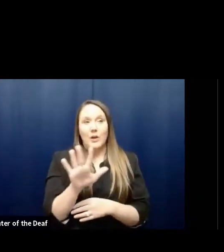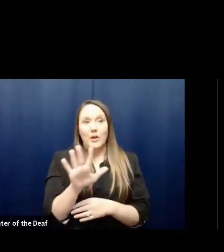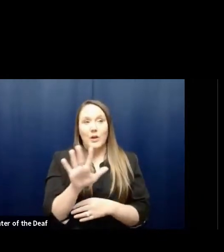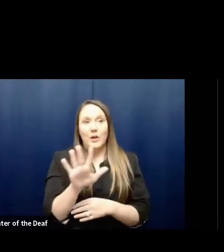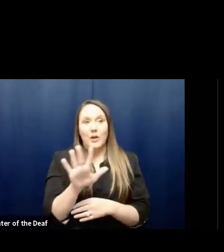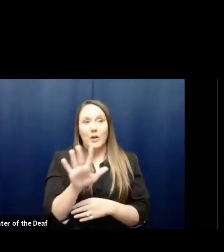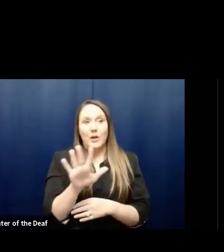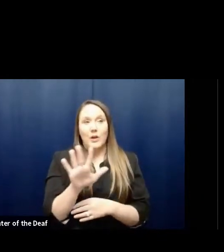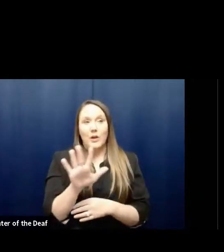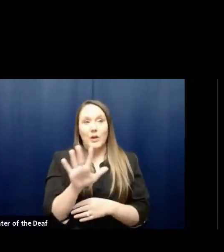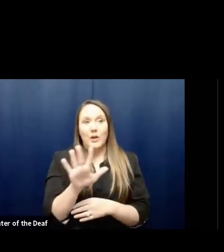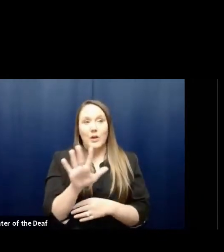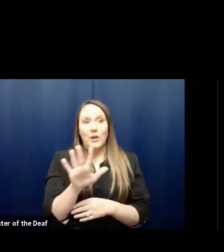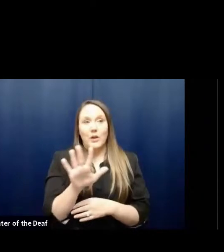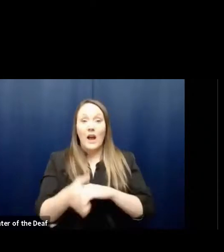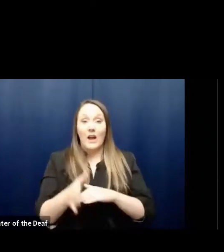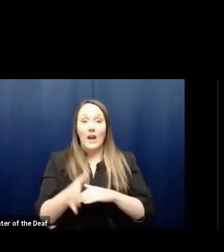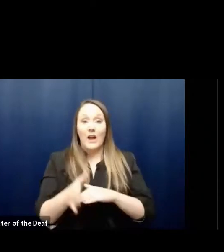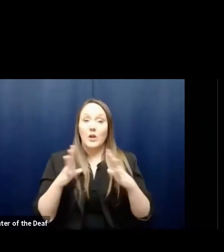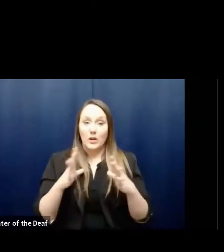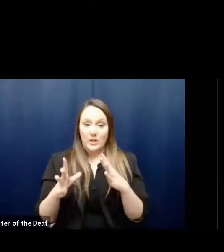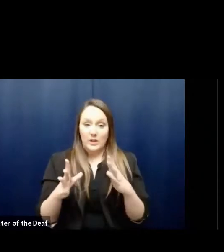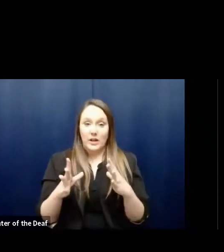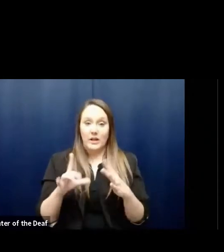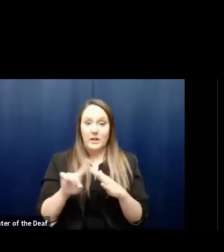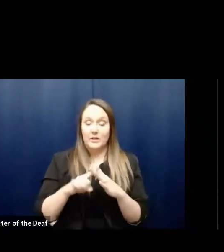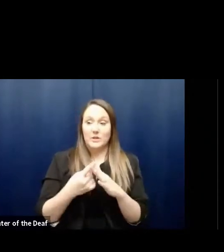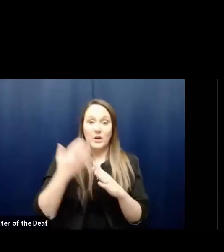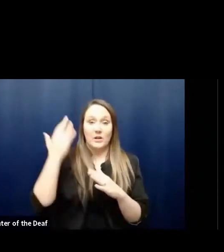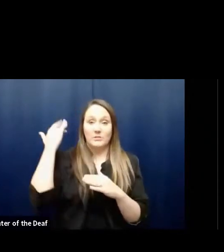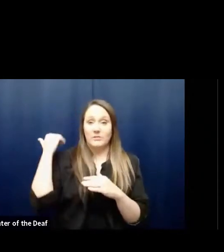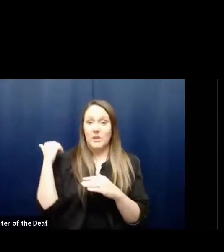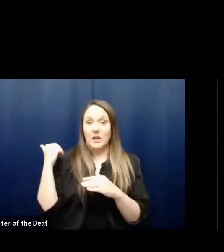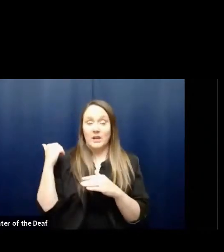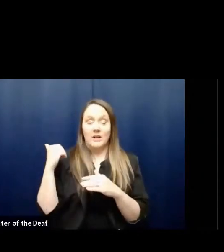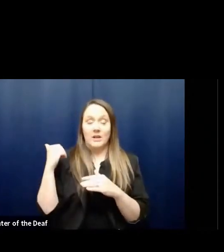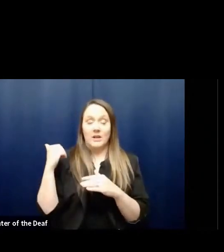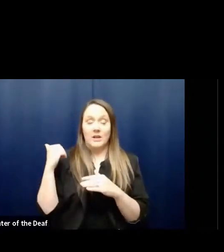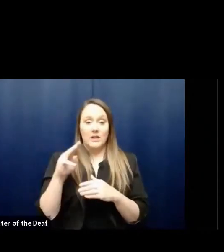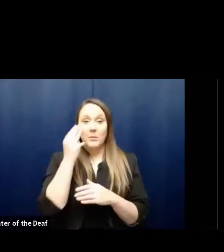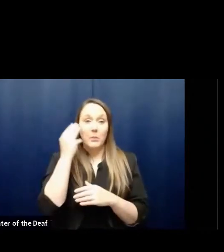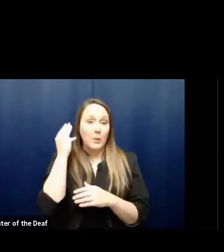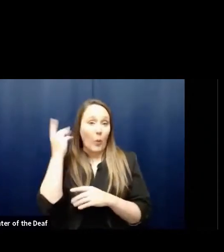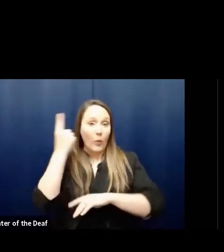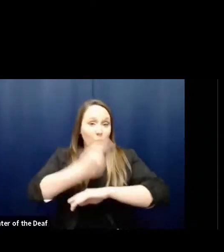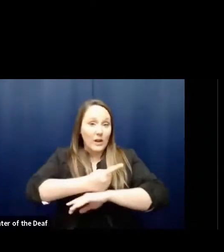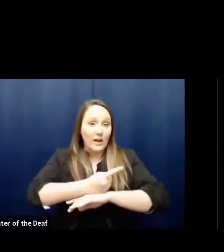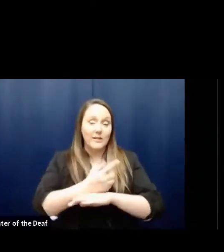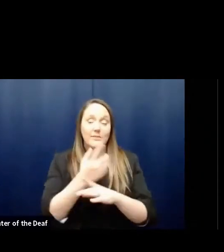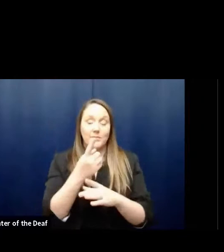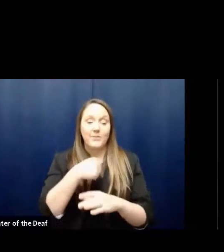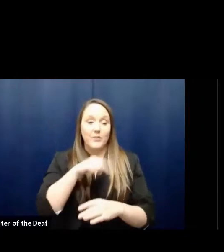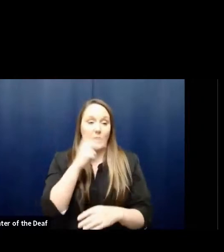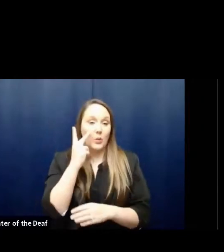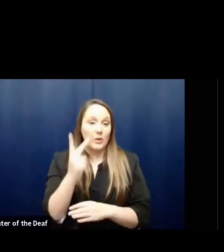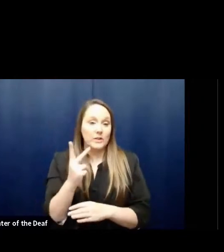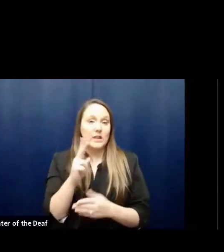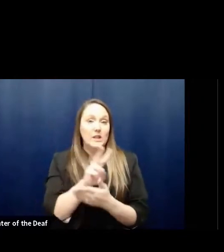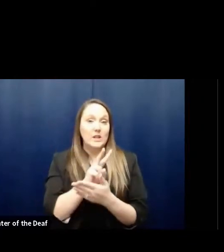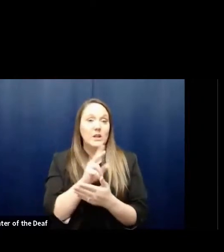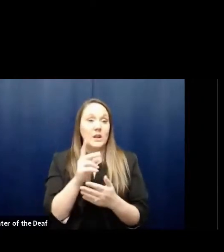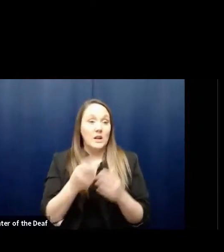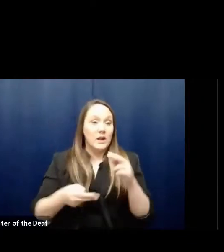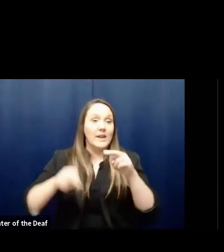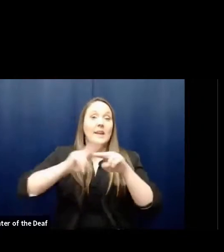weeks after a holiday, starting way back with, if anybody remembers, Memorial Day, I believe, we see a peak in cases.